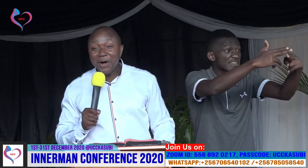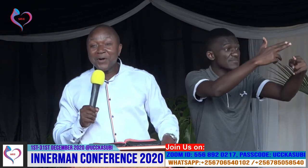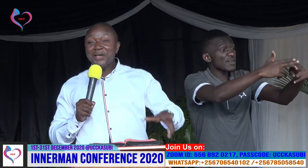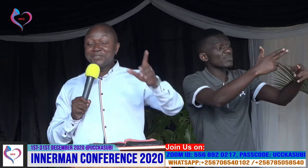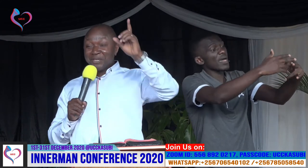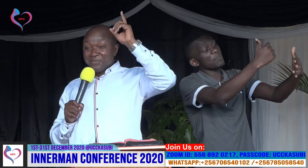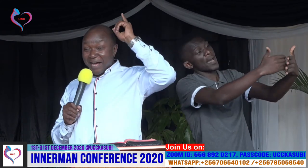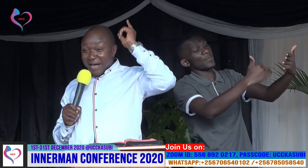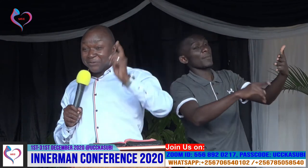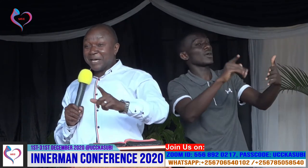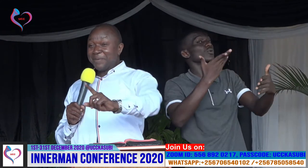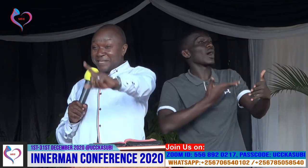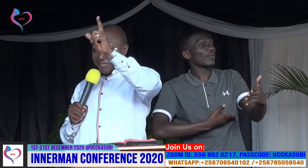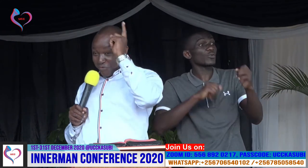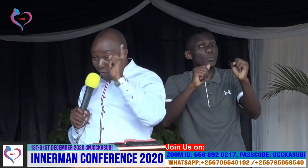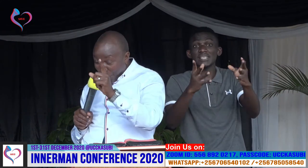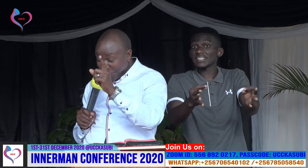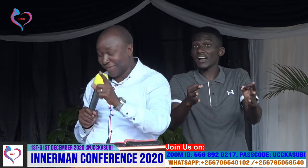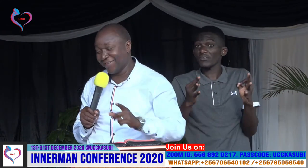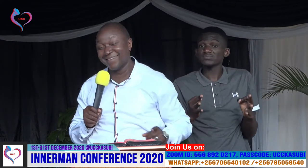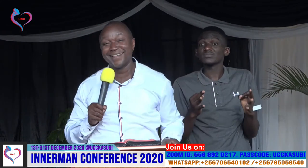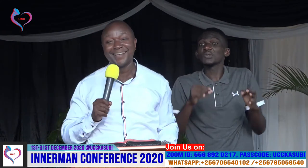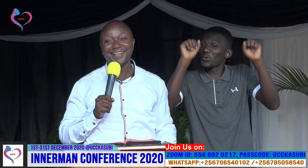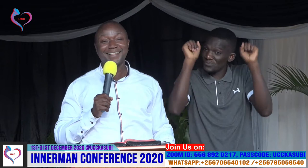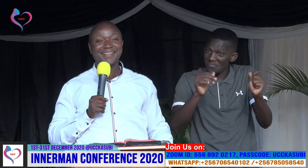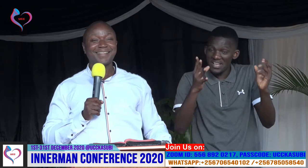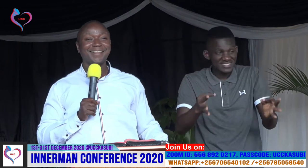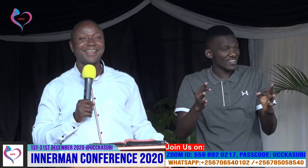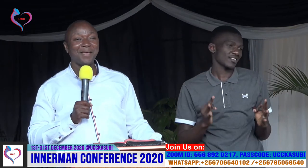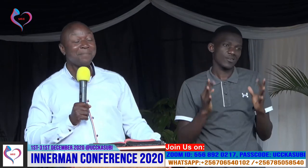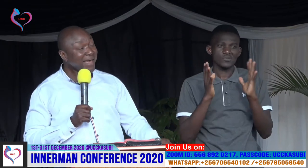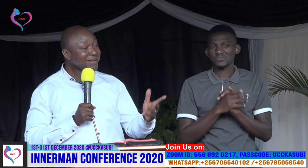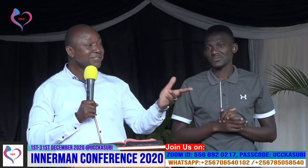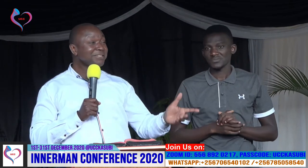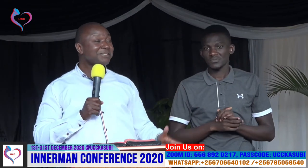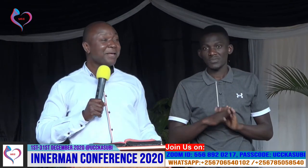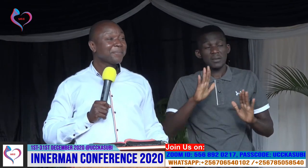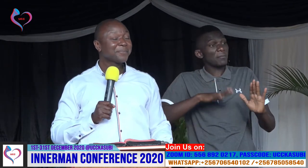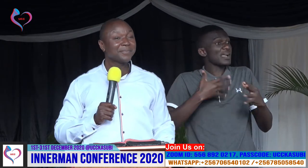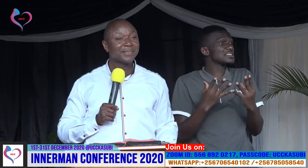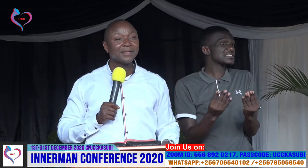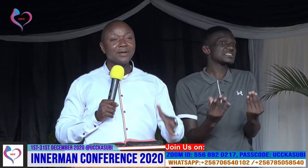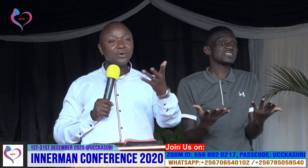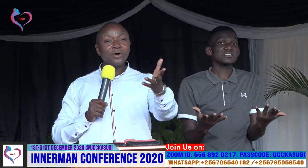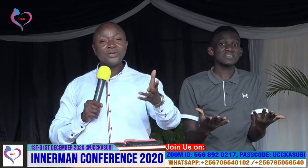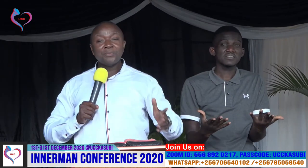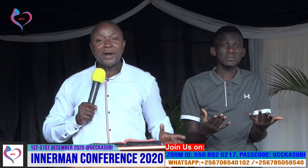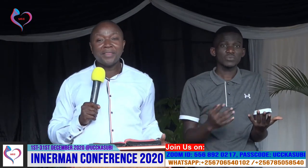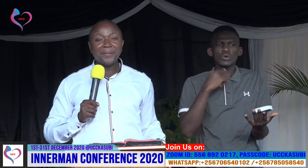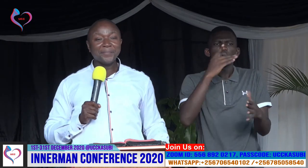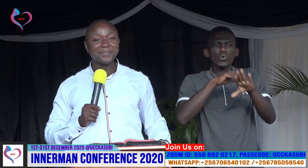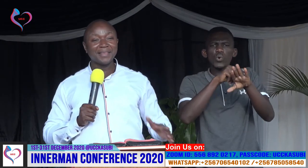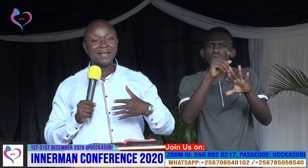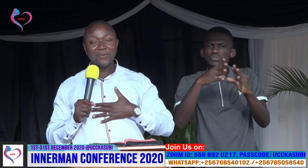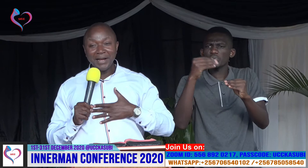you are going to give accountability for. Mine is easy. Who called you